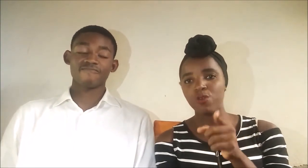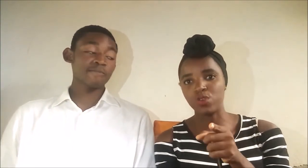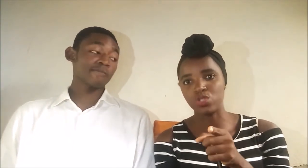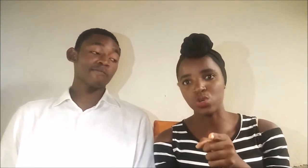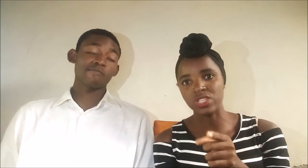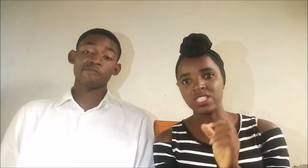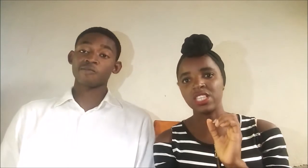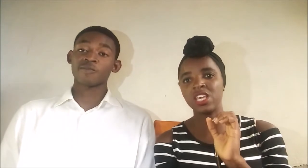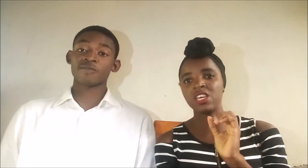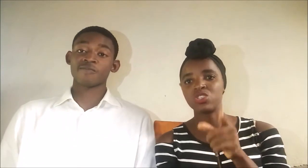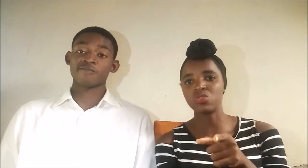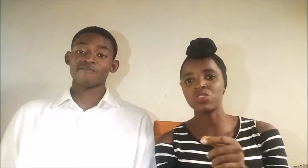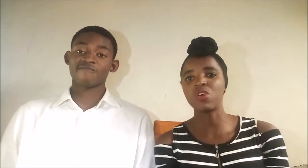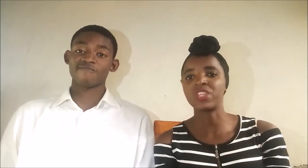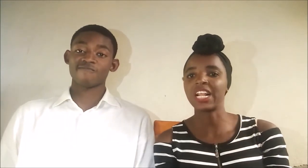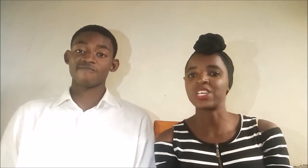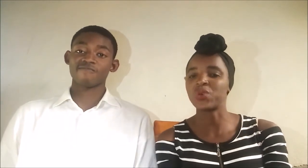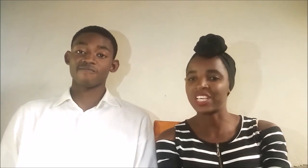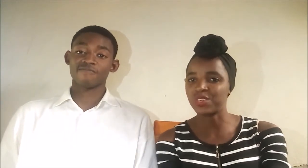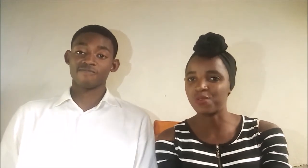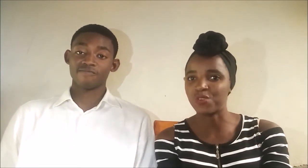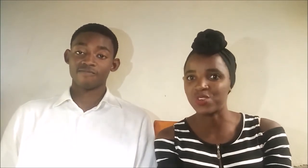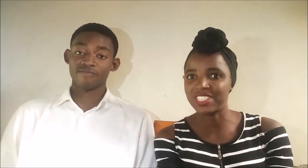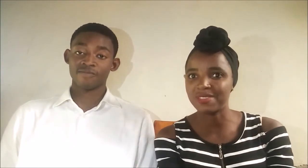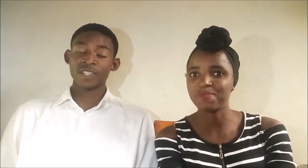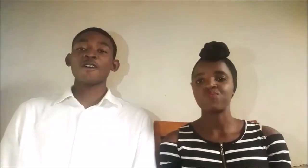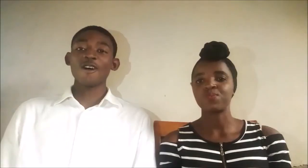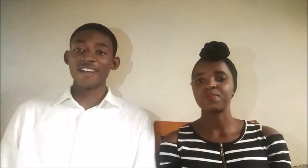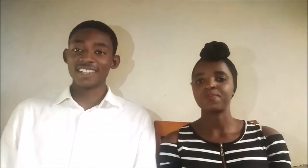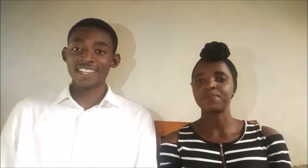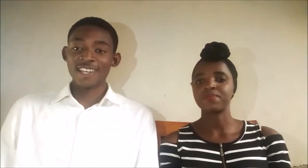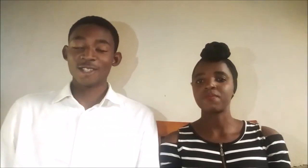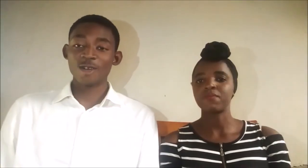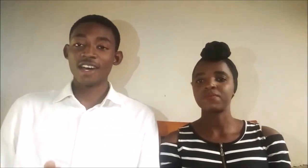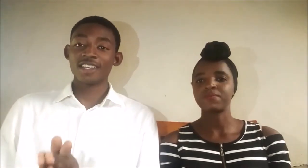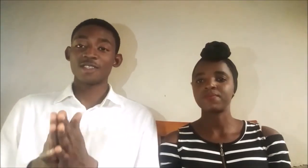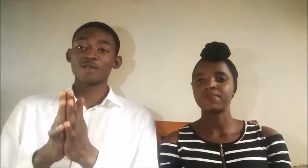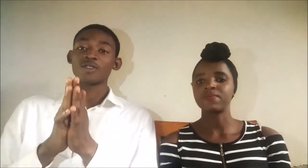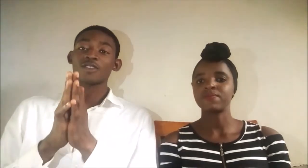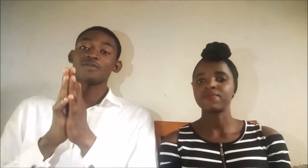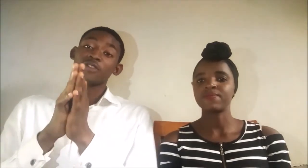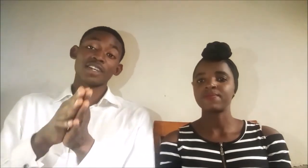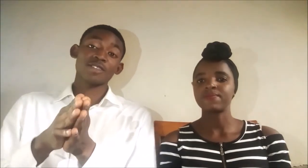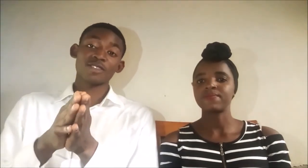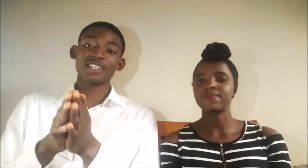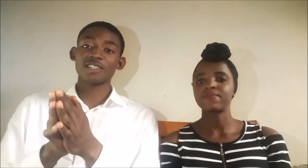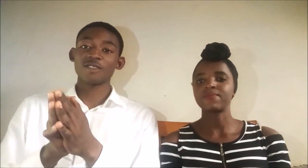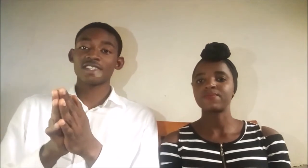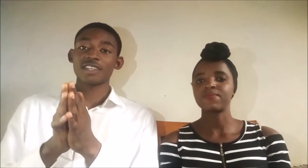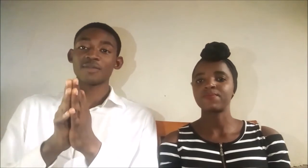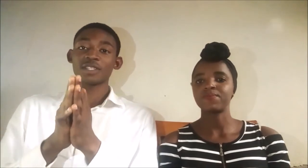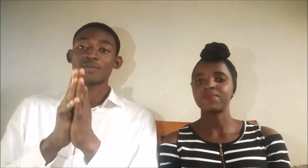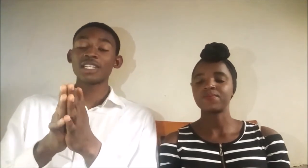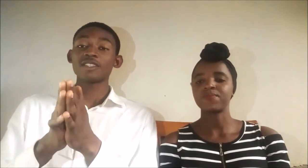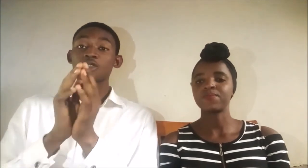your choice. The instructor of the class will ask you for it. Alright, so as you will not forget to send in your assignments, please do